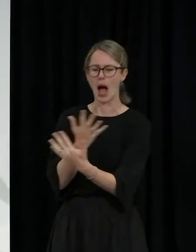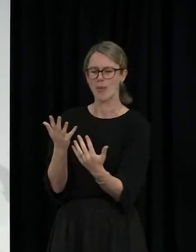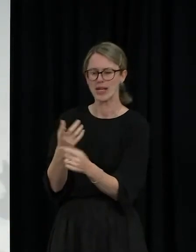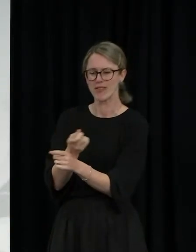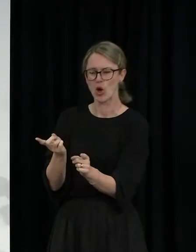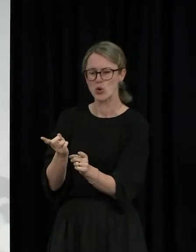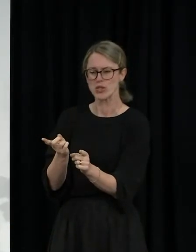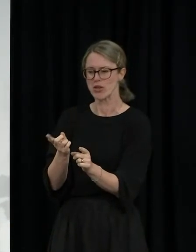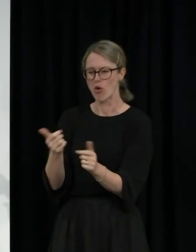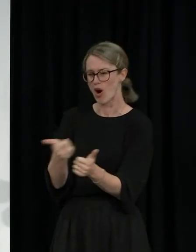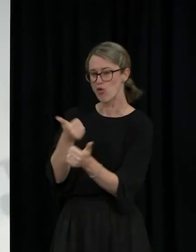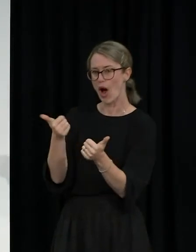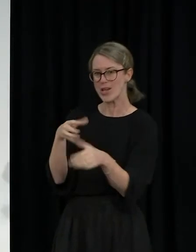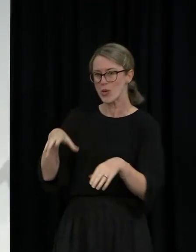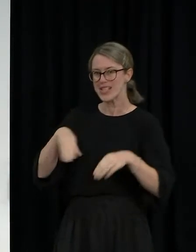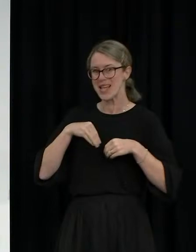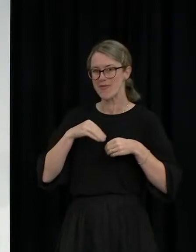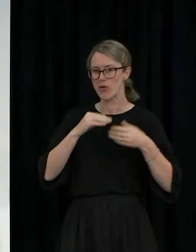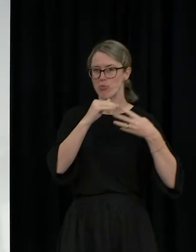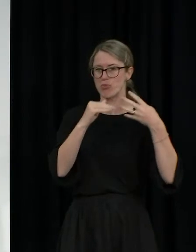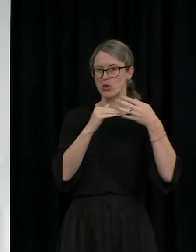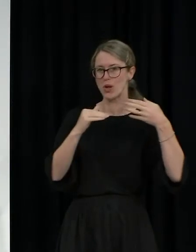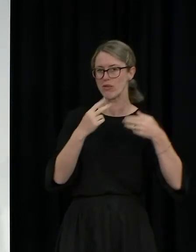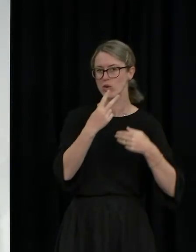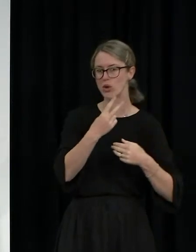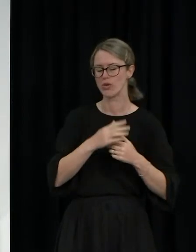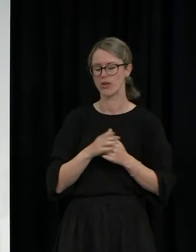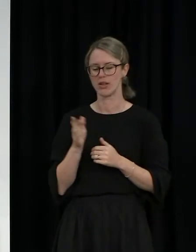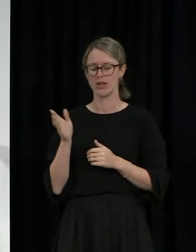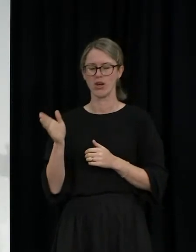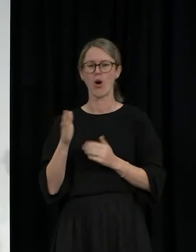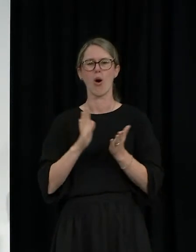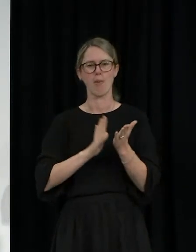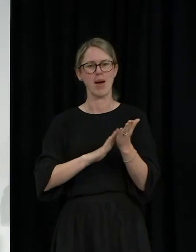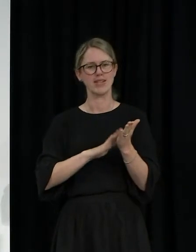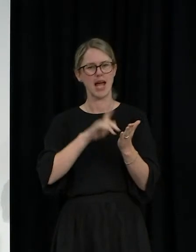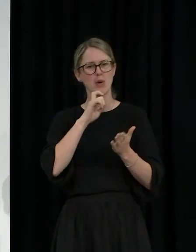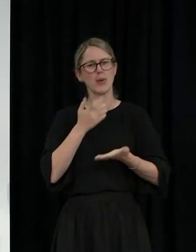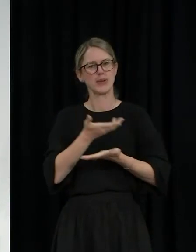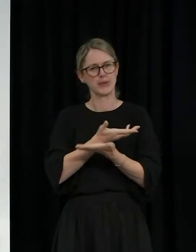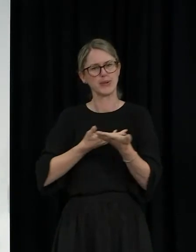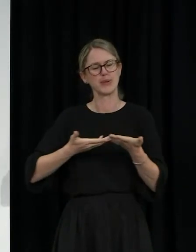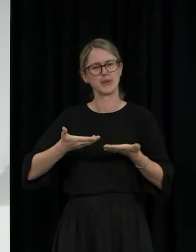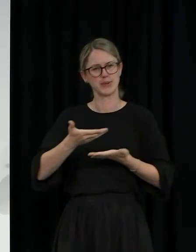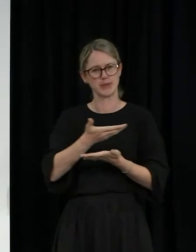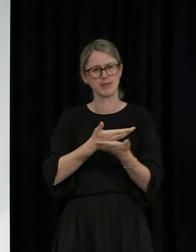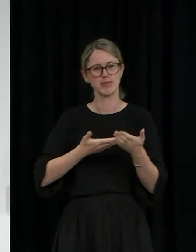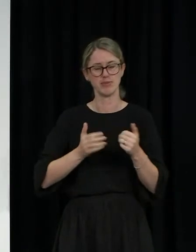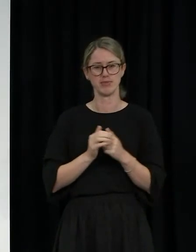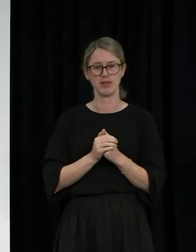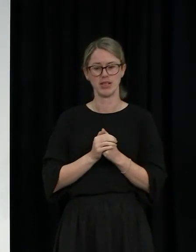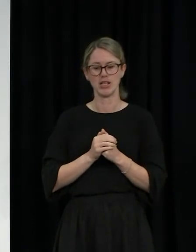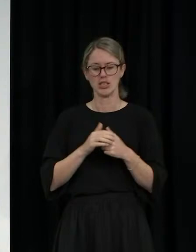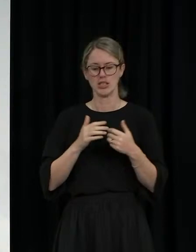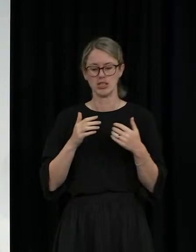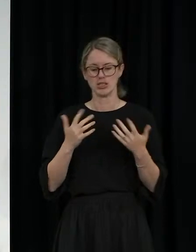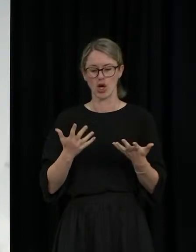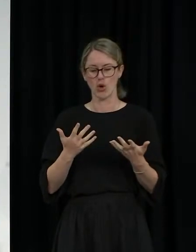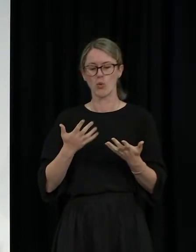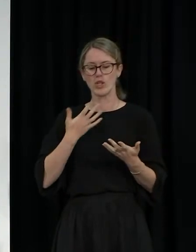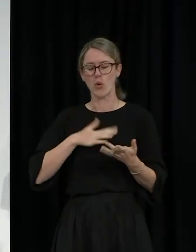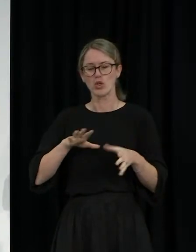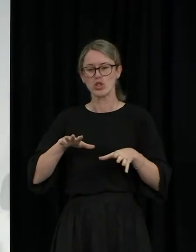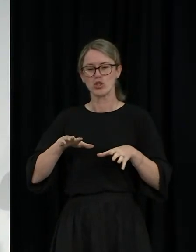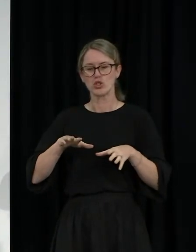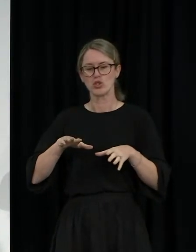Well, we'll assess that on the day. We've always said that, you know, the elimination approach, the approach that we've been taking is a zero tolerance